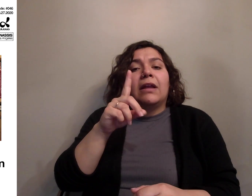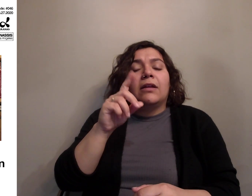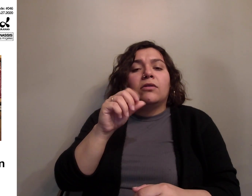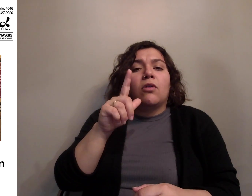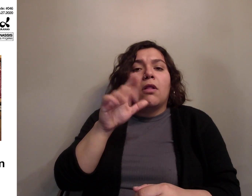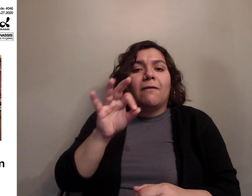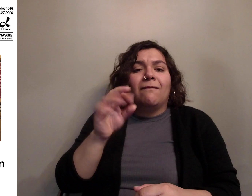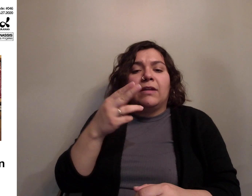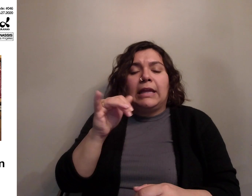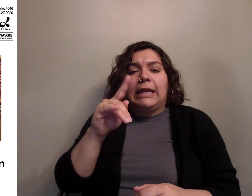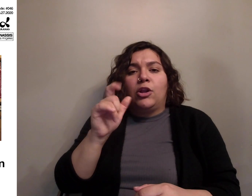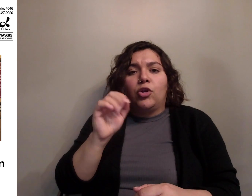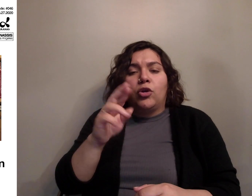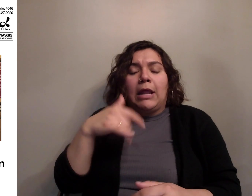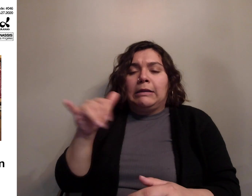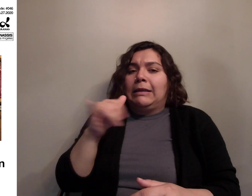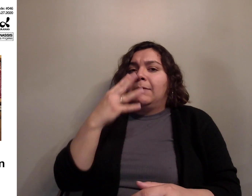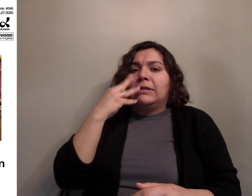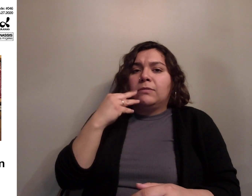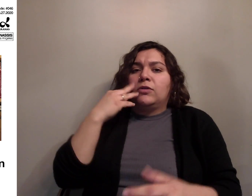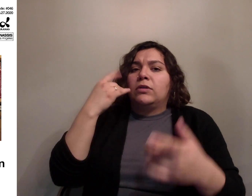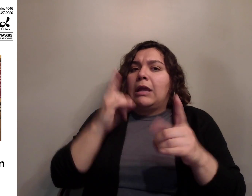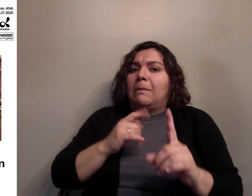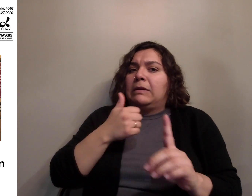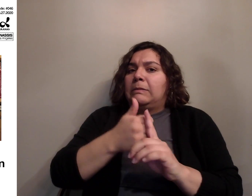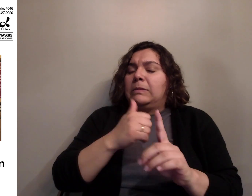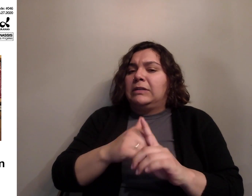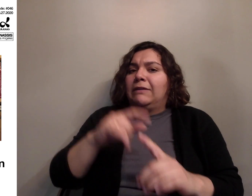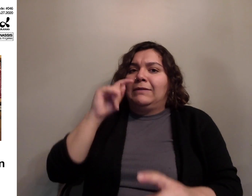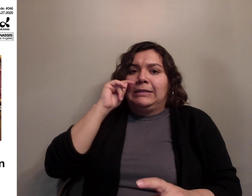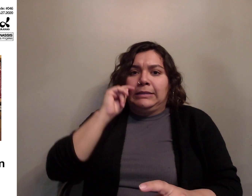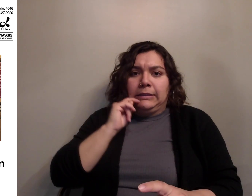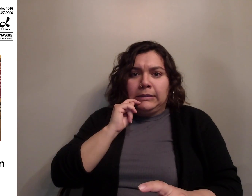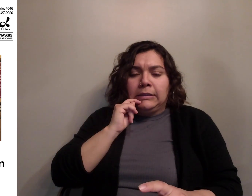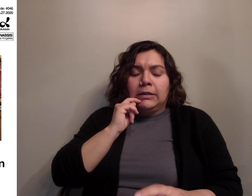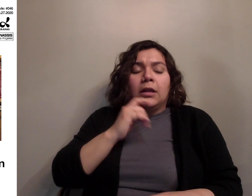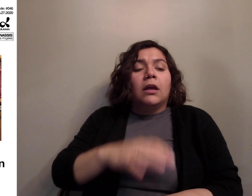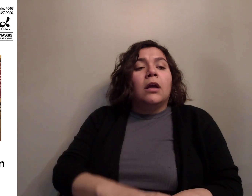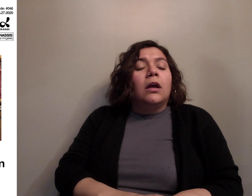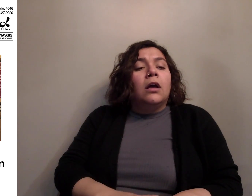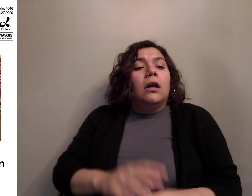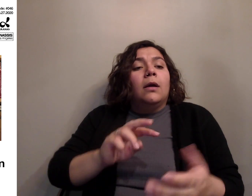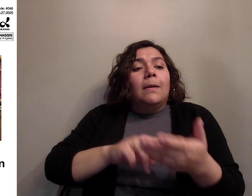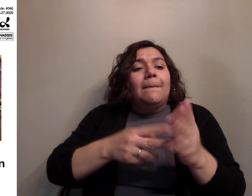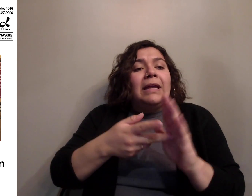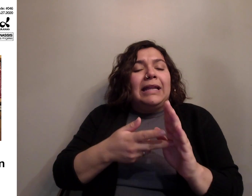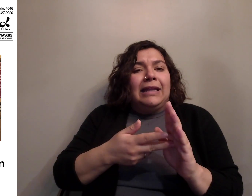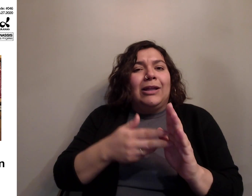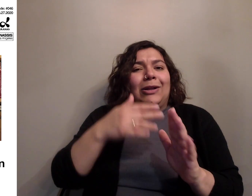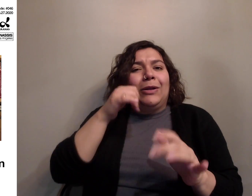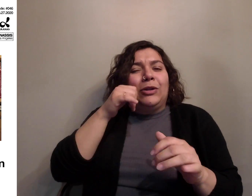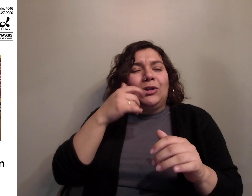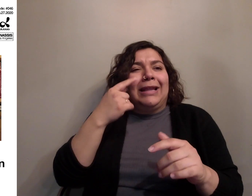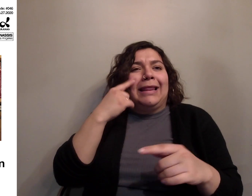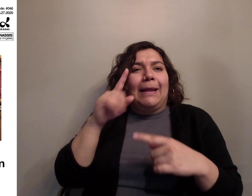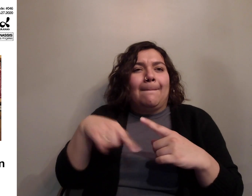the young Adolf Hitler had a very similar experience when he was a teenager. And it was a scene that you